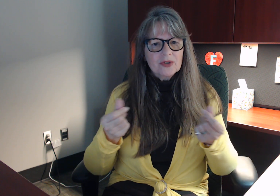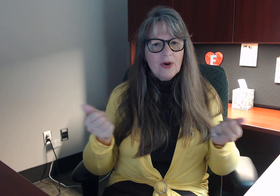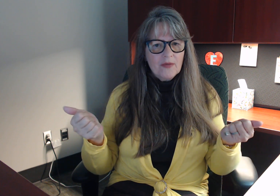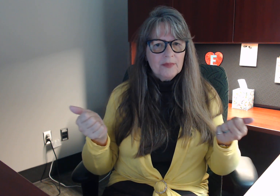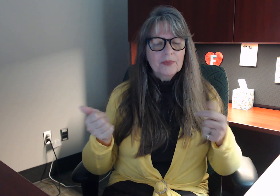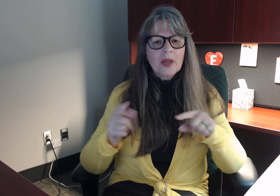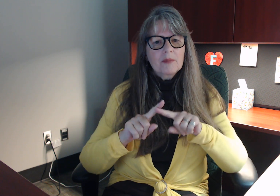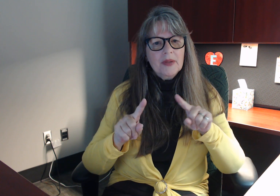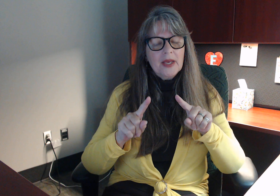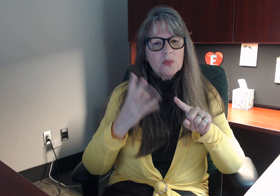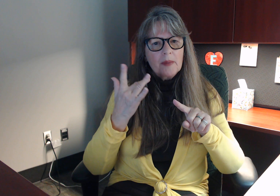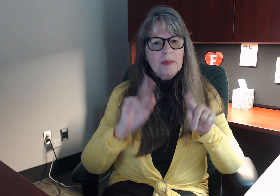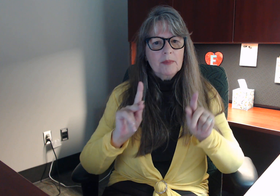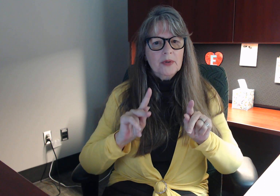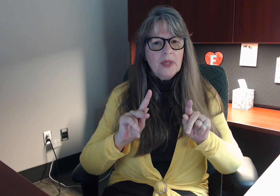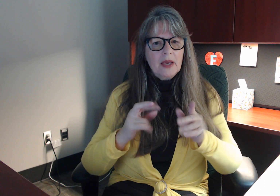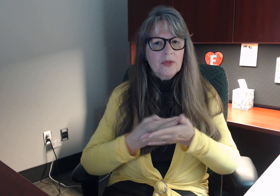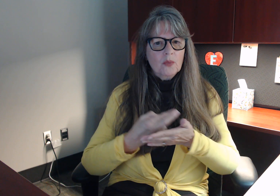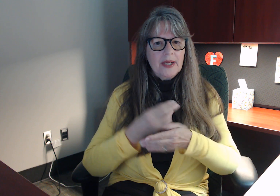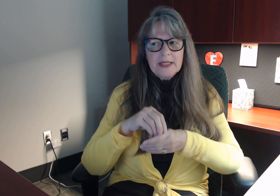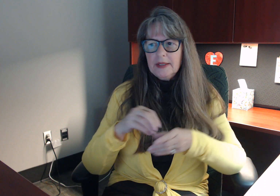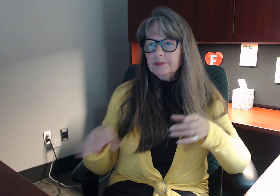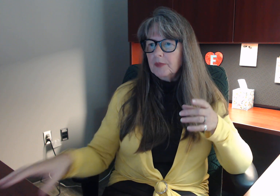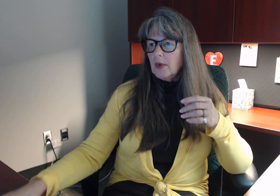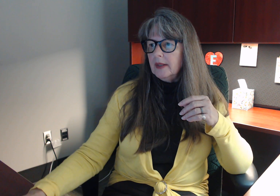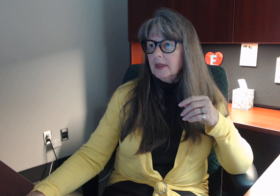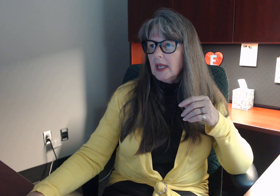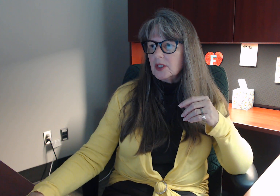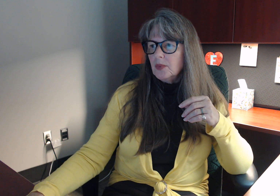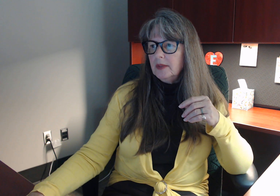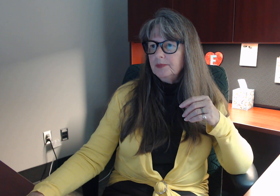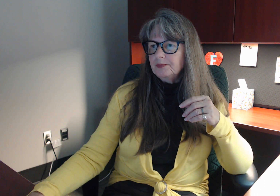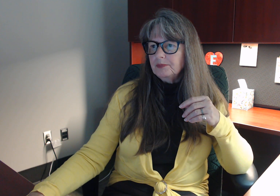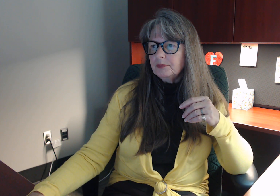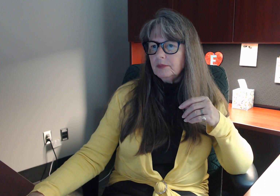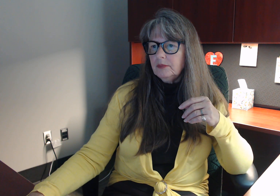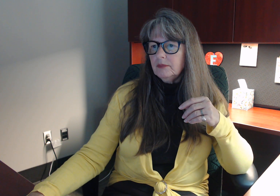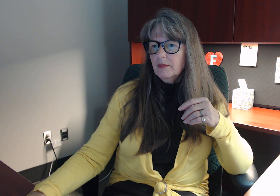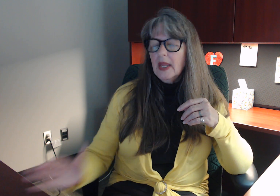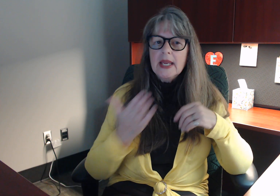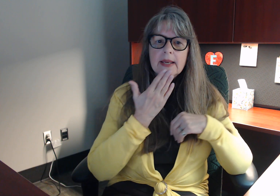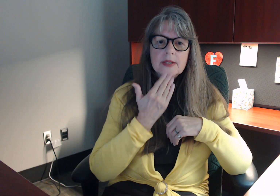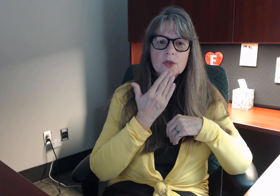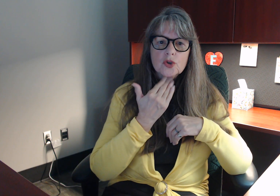dissolve it. But that's why people put the rice in it. Okay, the next one is